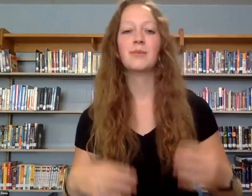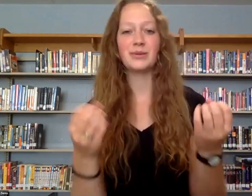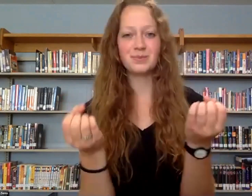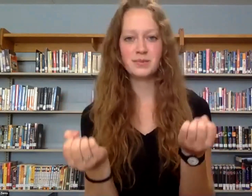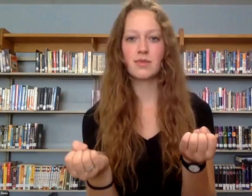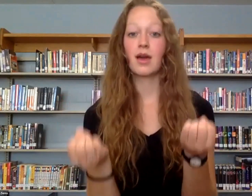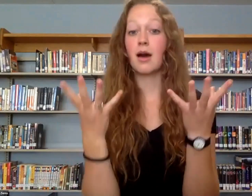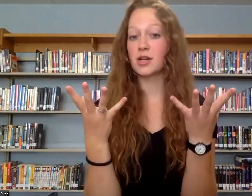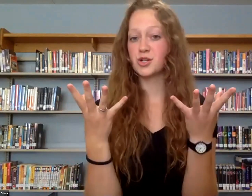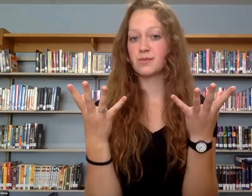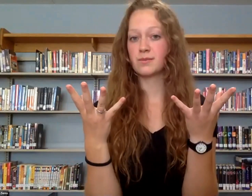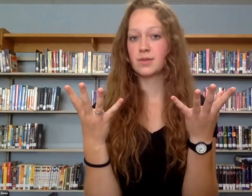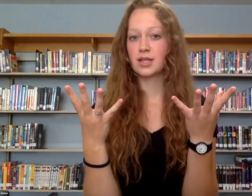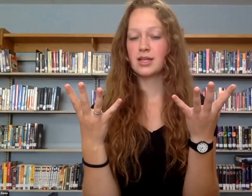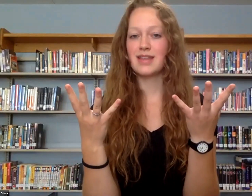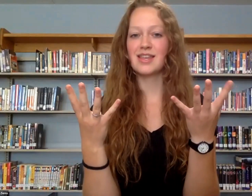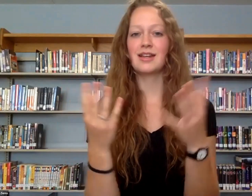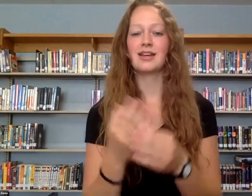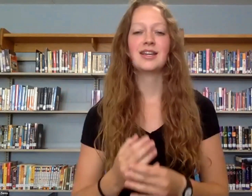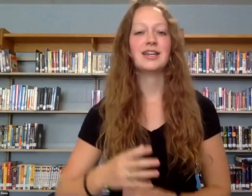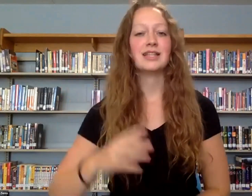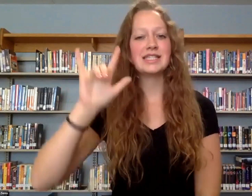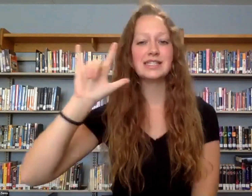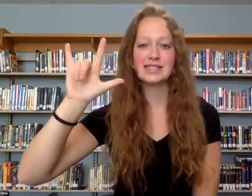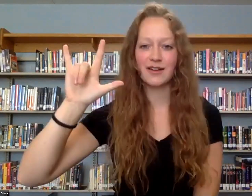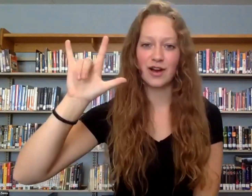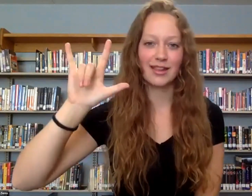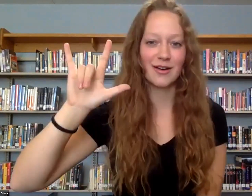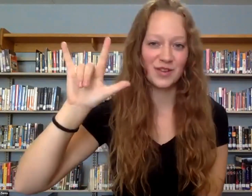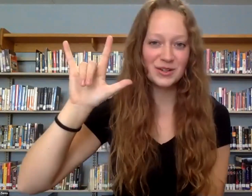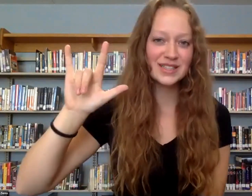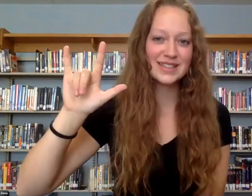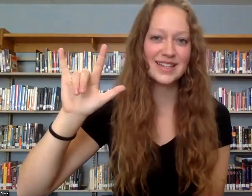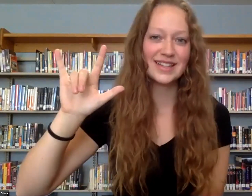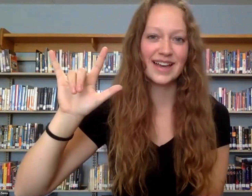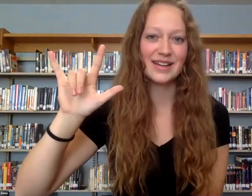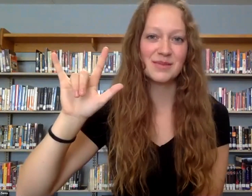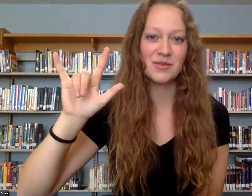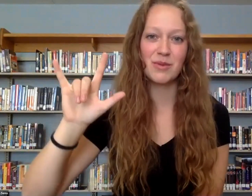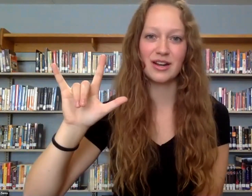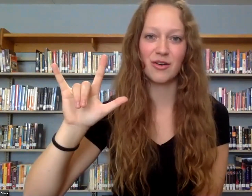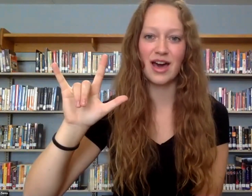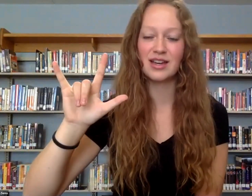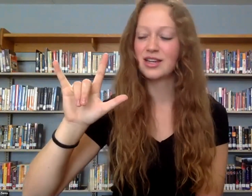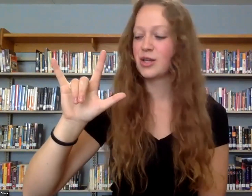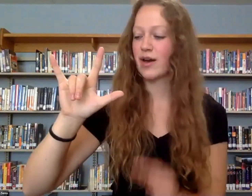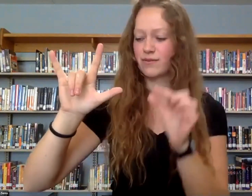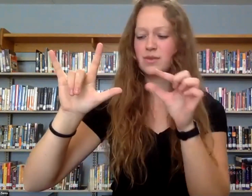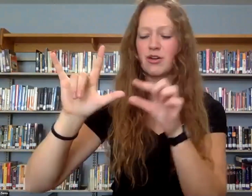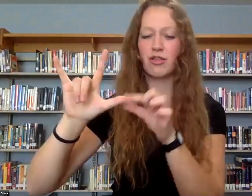But how much? And then this is the sign for I love you. Some of you might know that. You have your